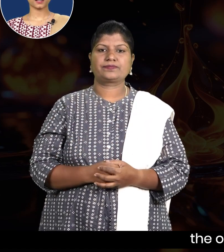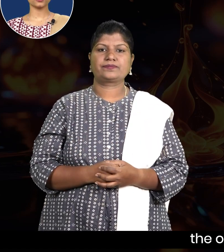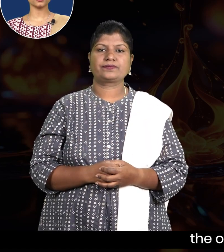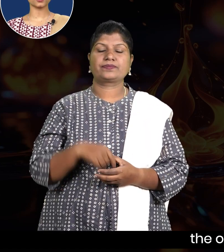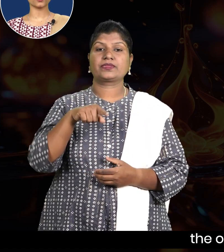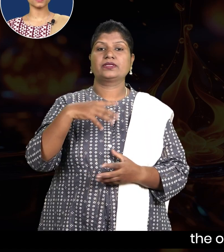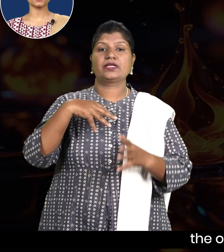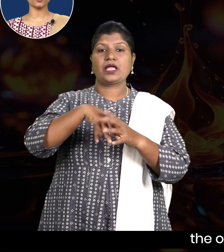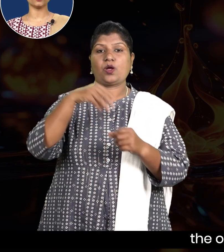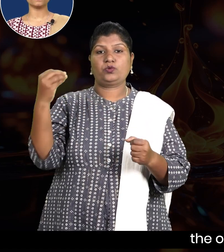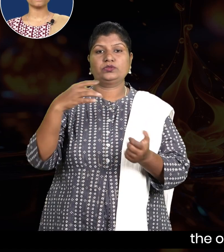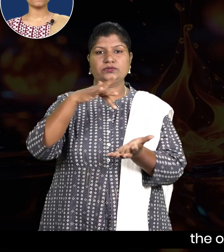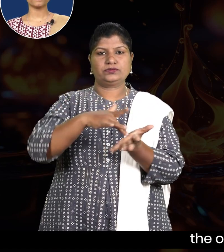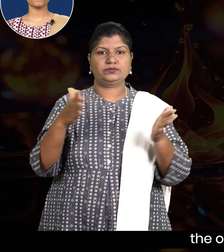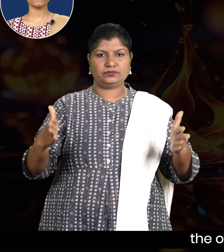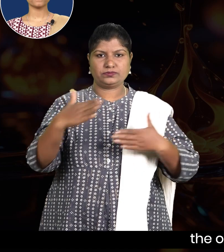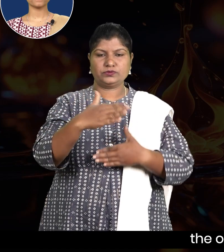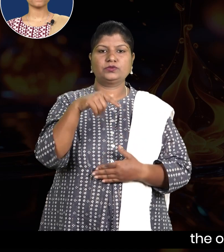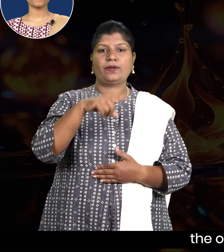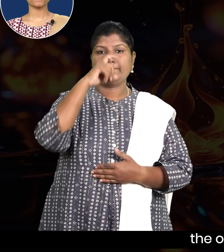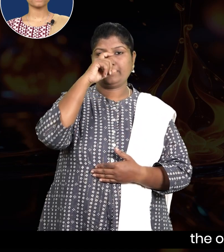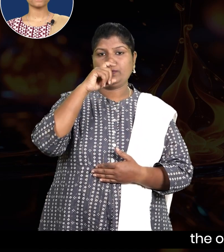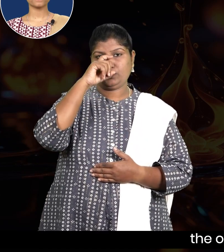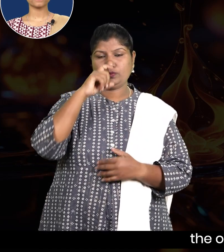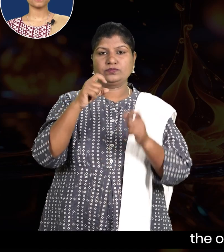the outer zone is blue.